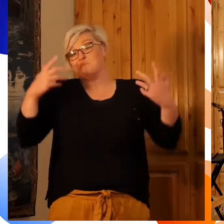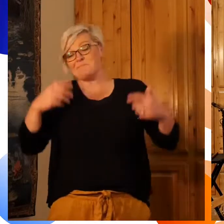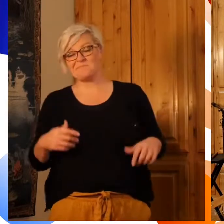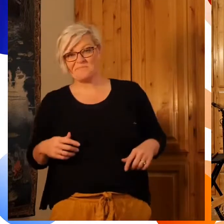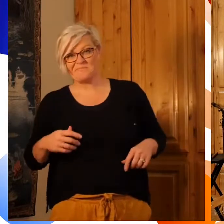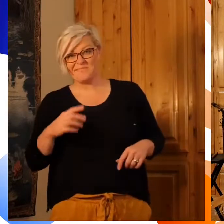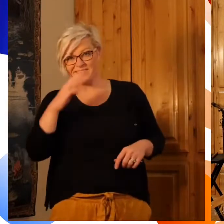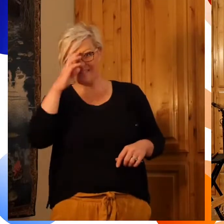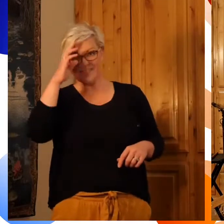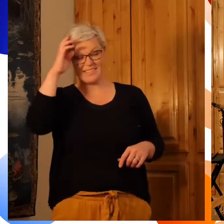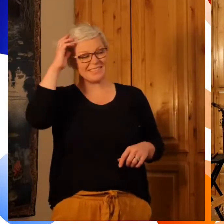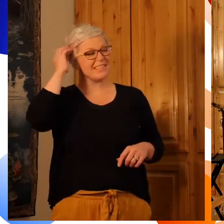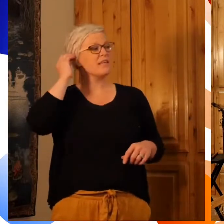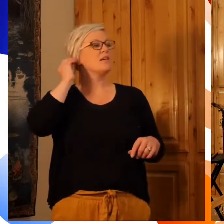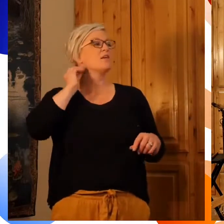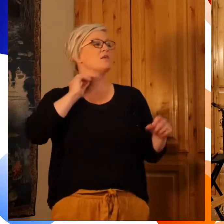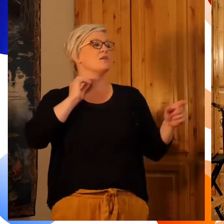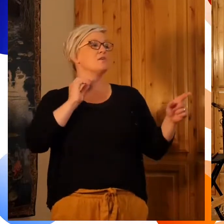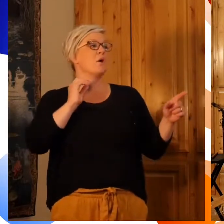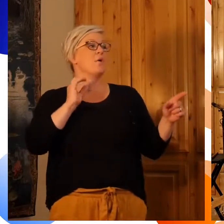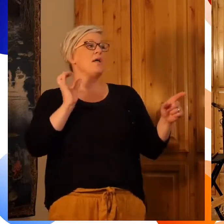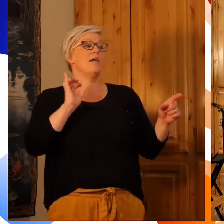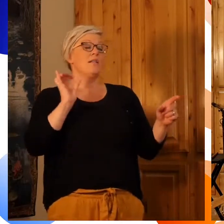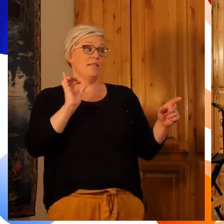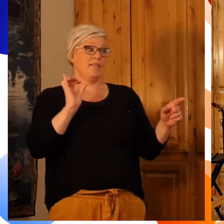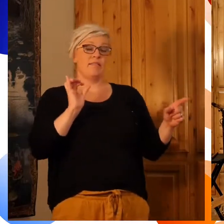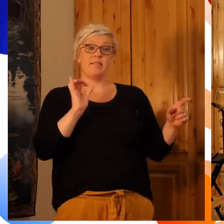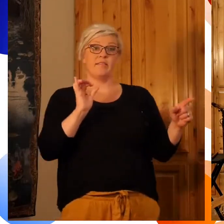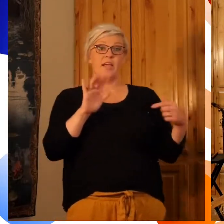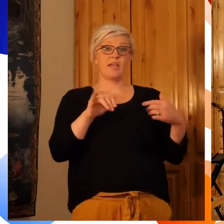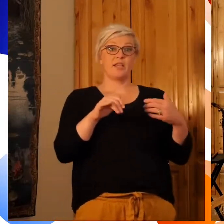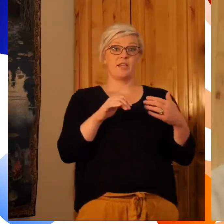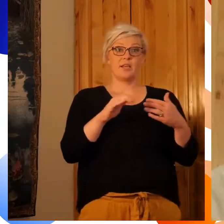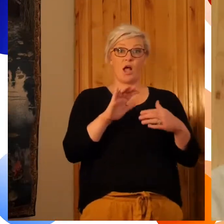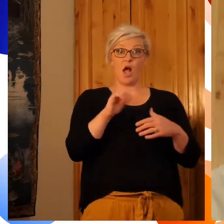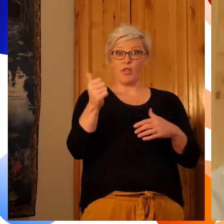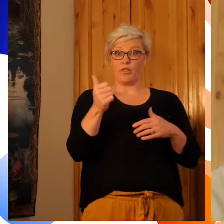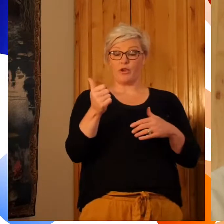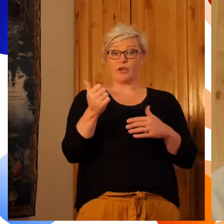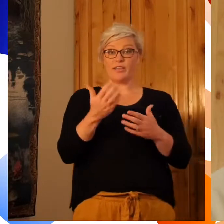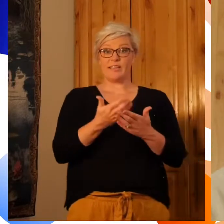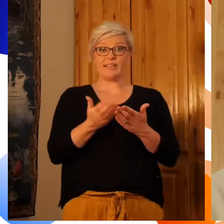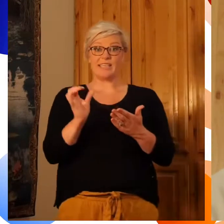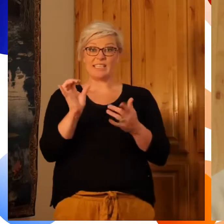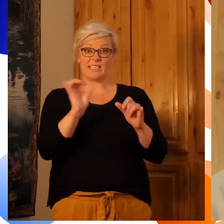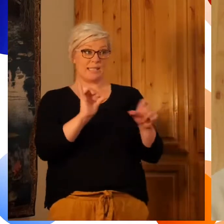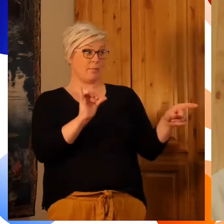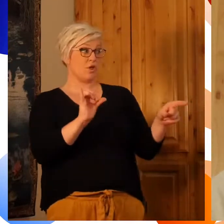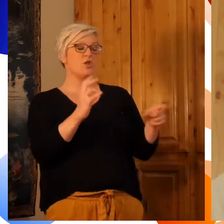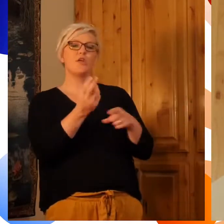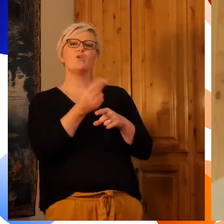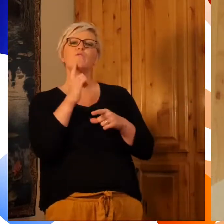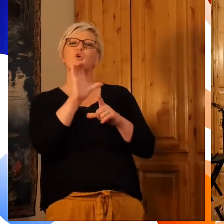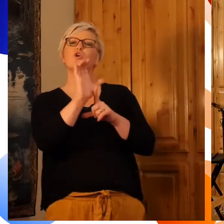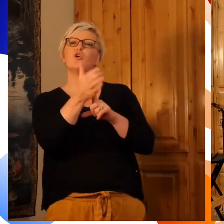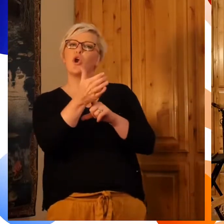drum instruments around the world of this nature, were used as agricultural instruments at one time.